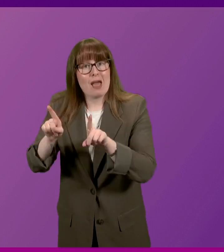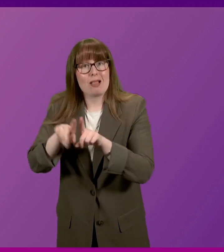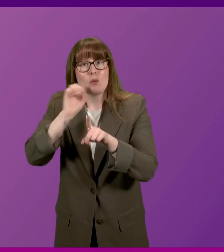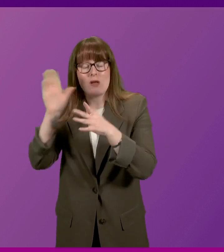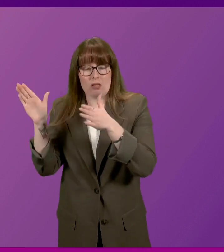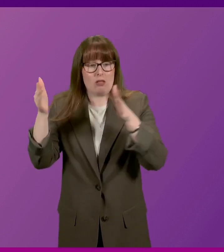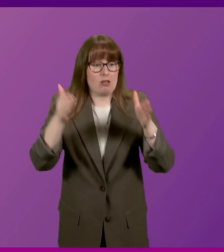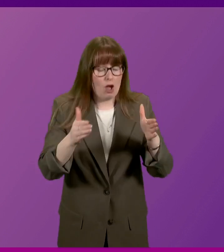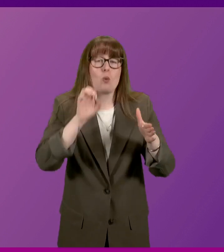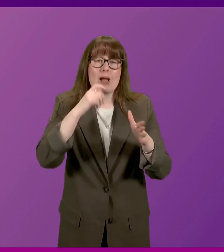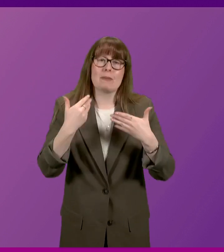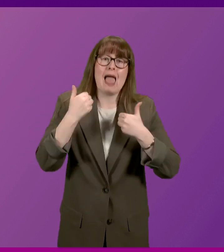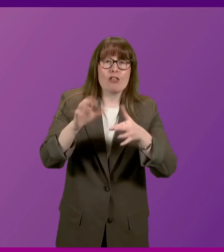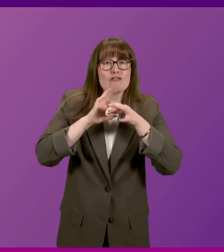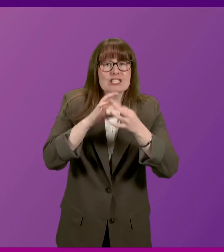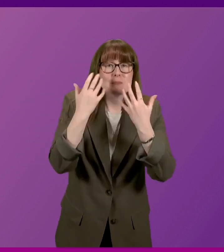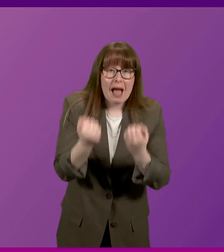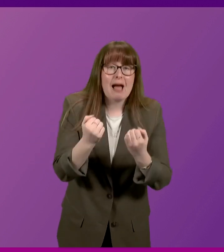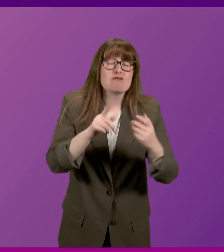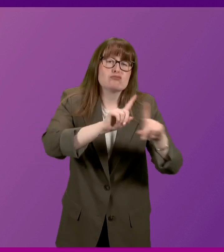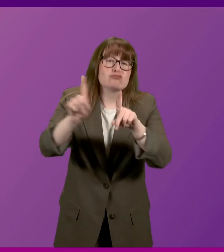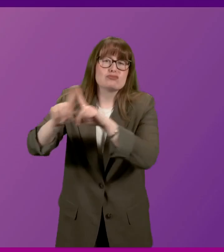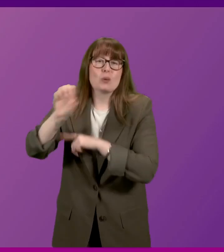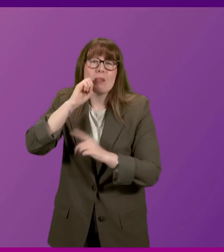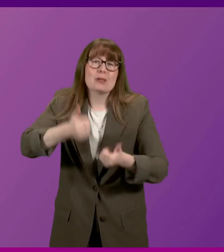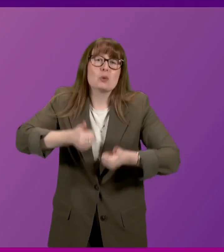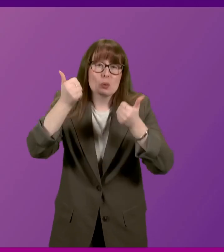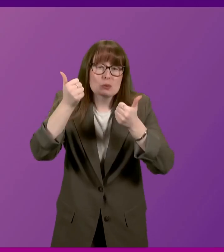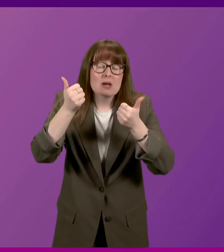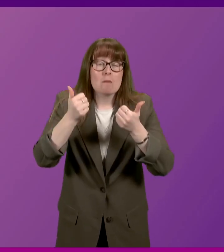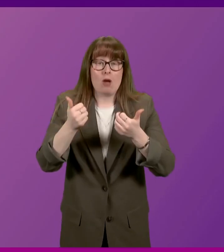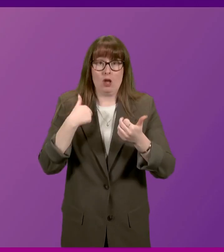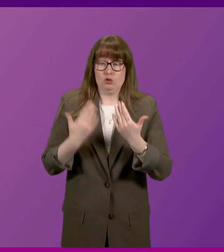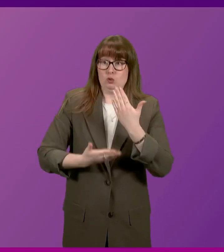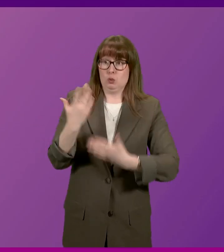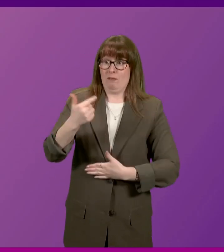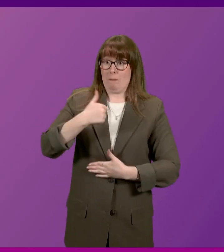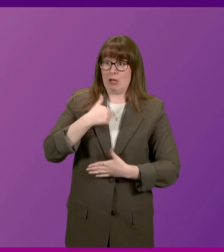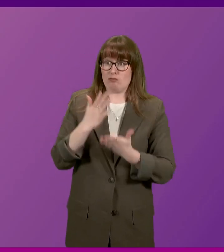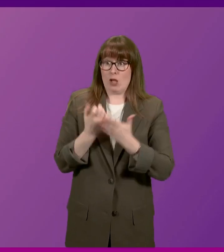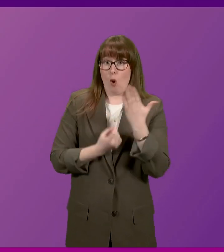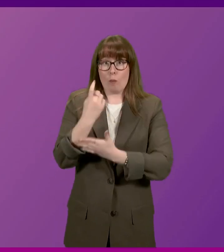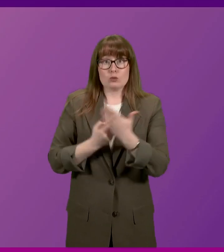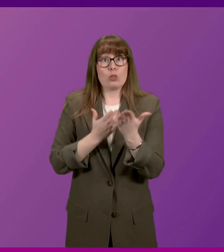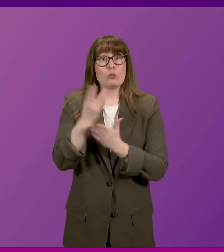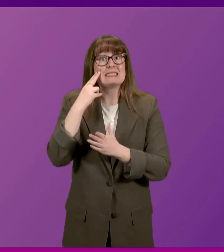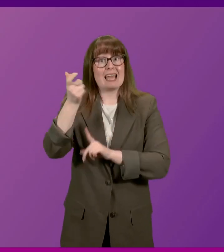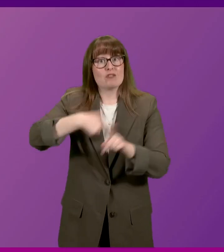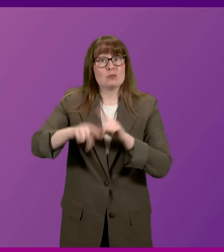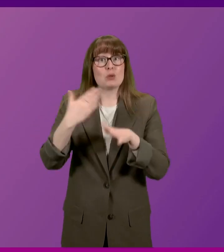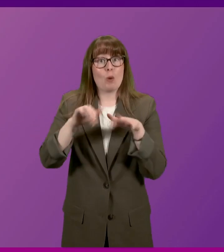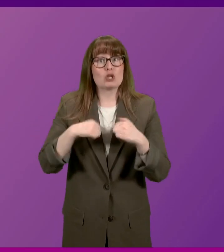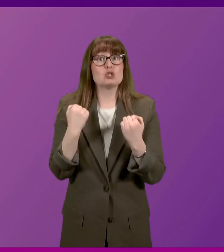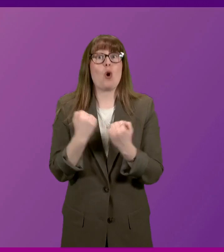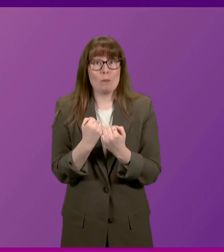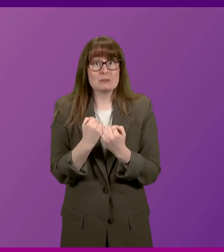in terms of healthy relationships. But also, I suppose, new to me was the opportunities through deaf community workshops for